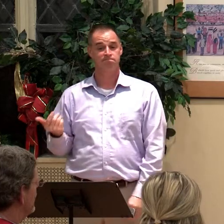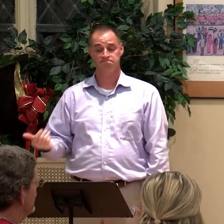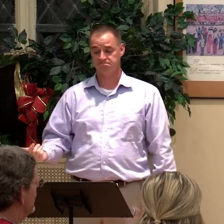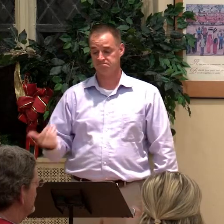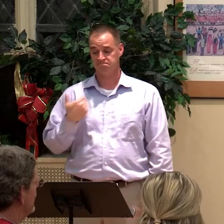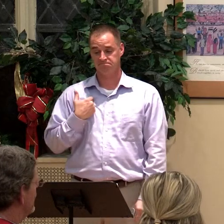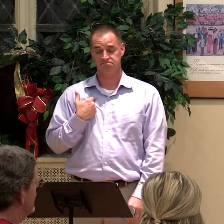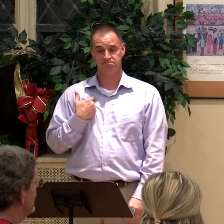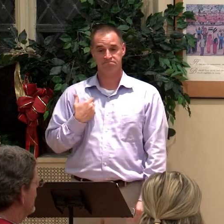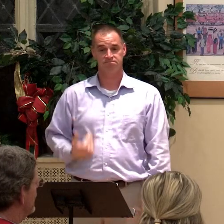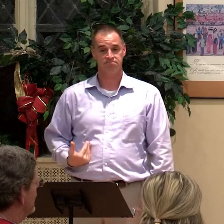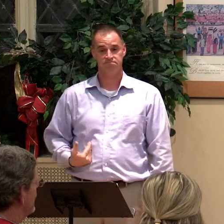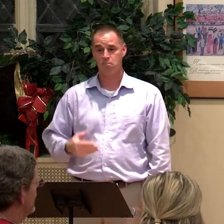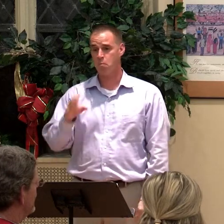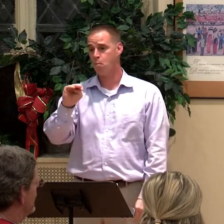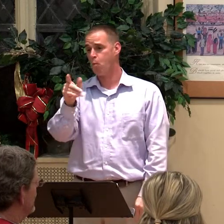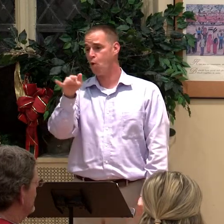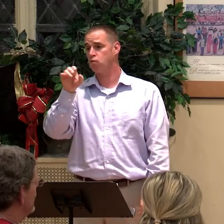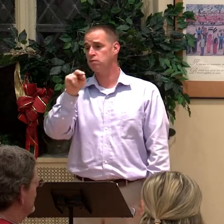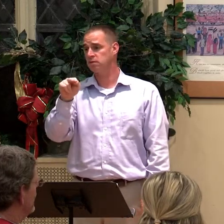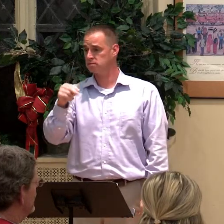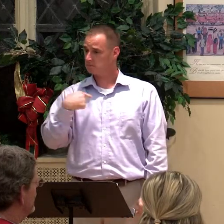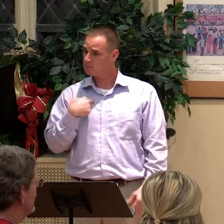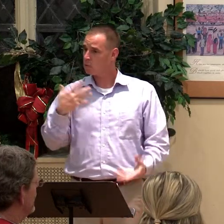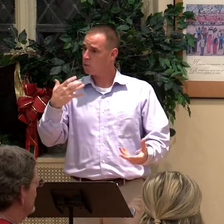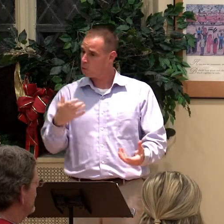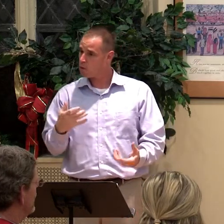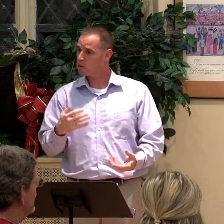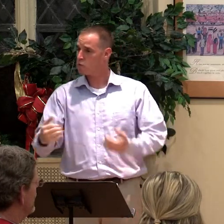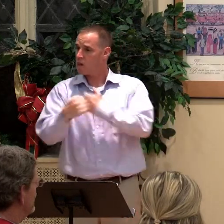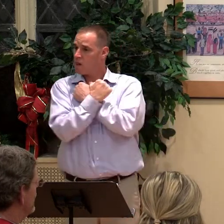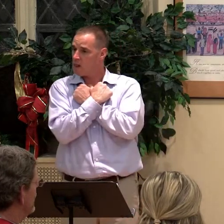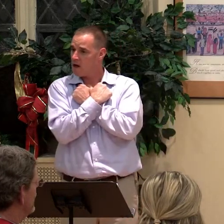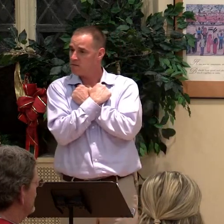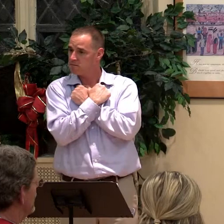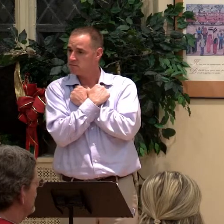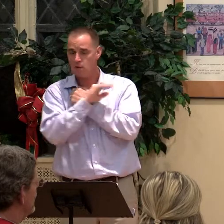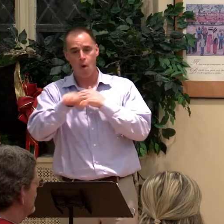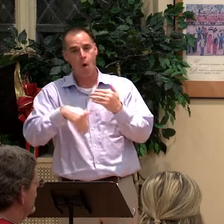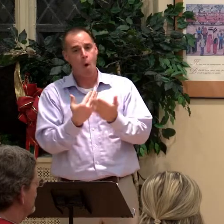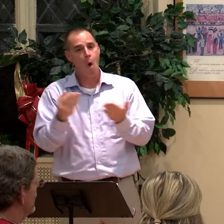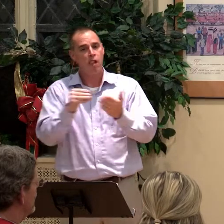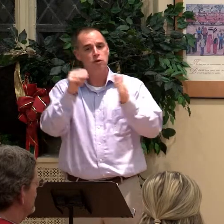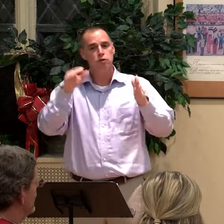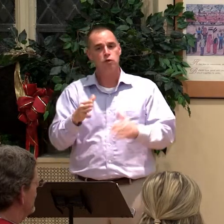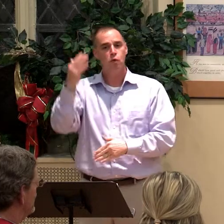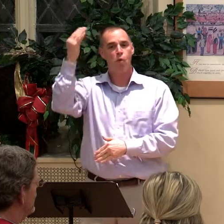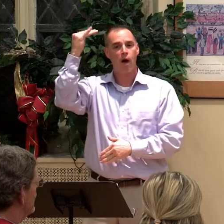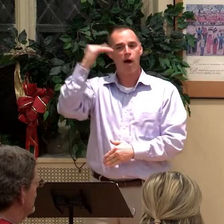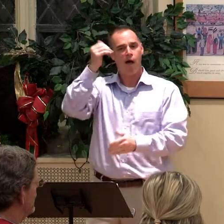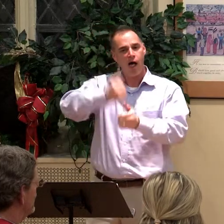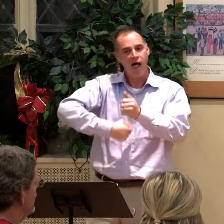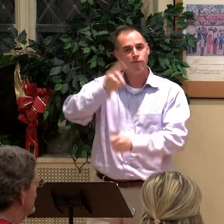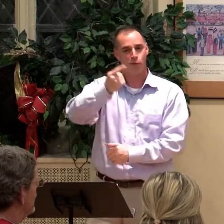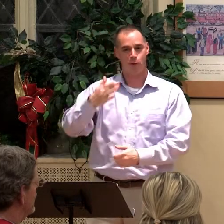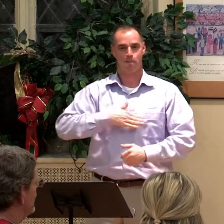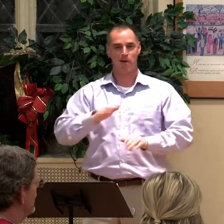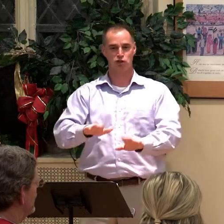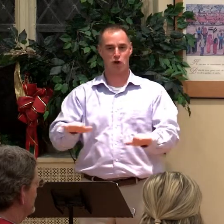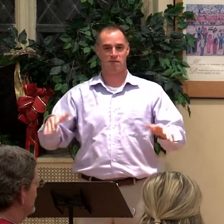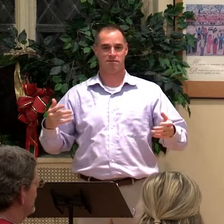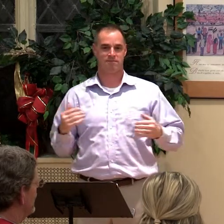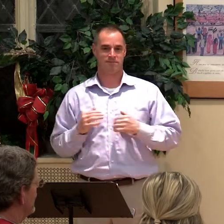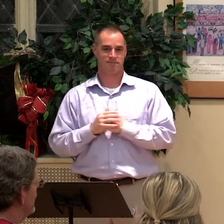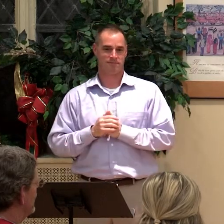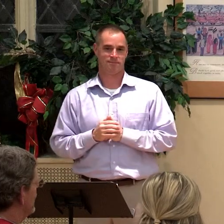I'm Maureen. I want to love all my students because everyone is my child.